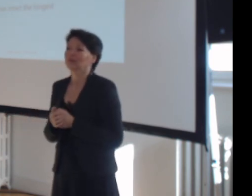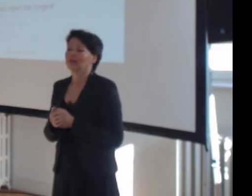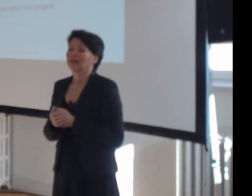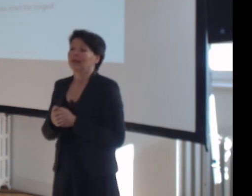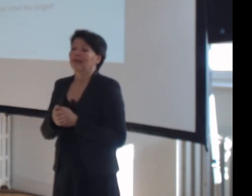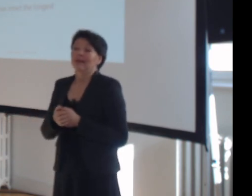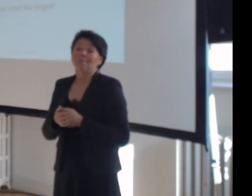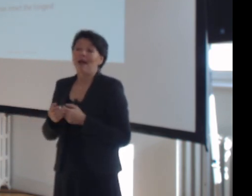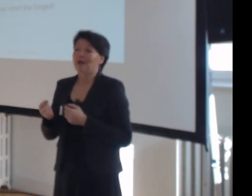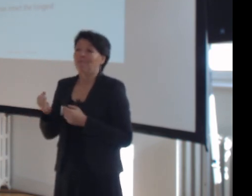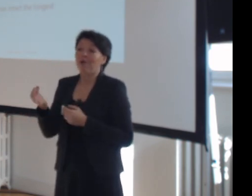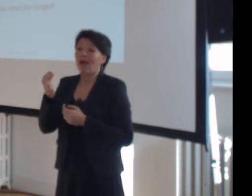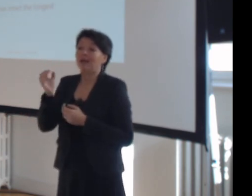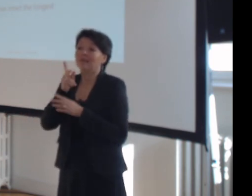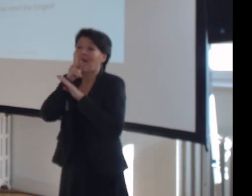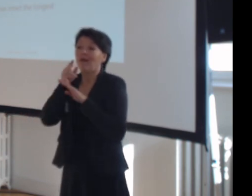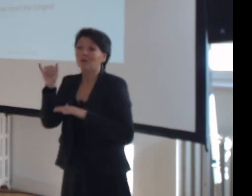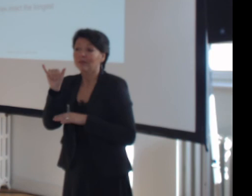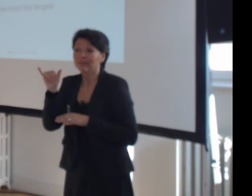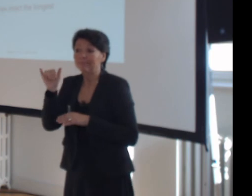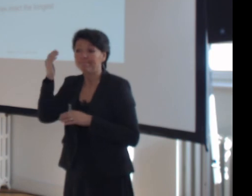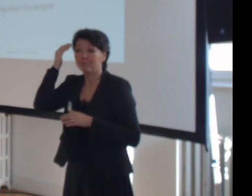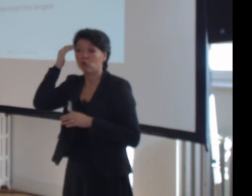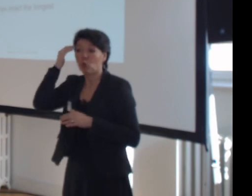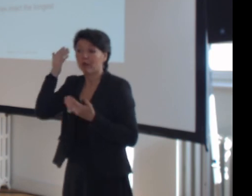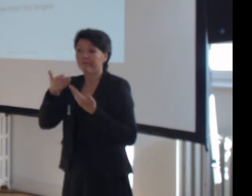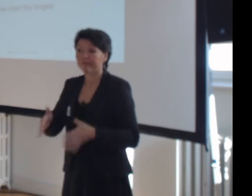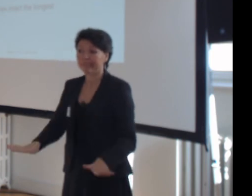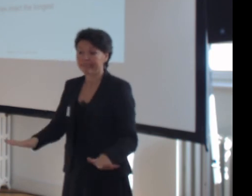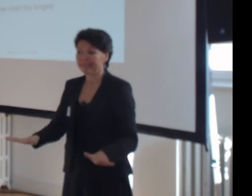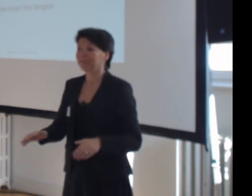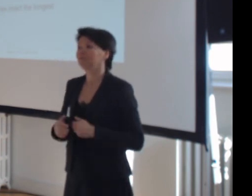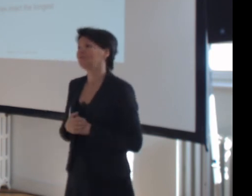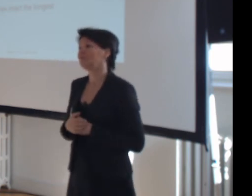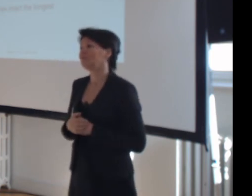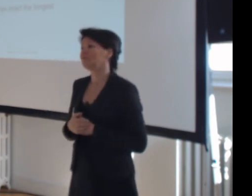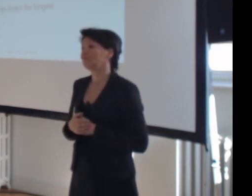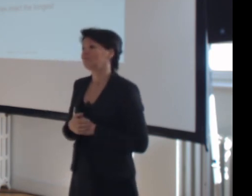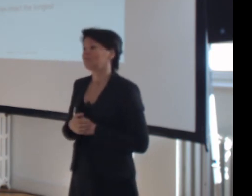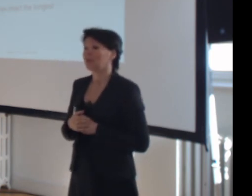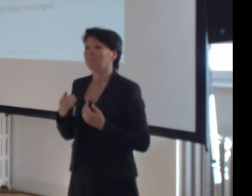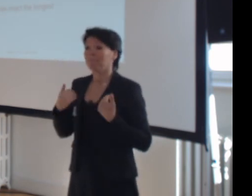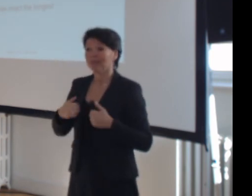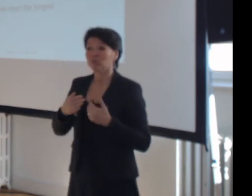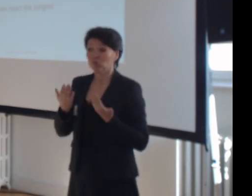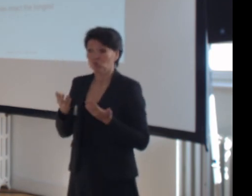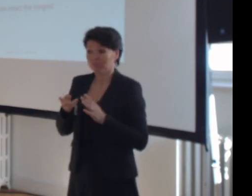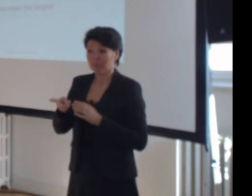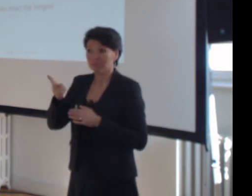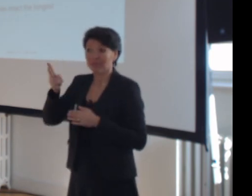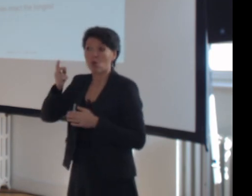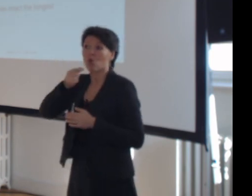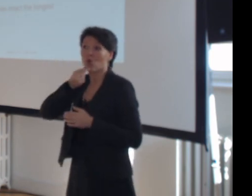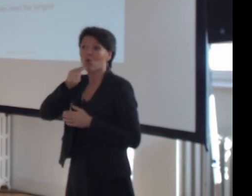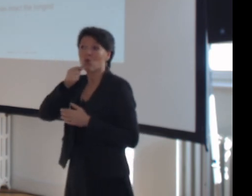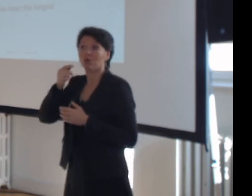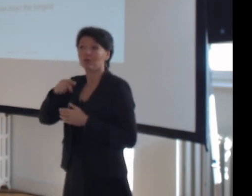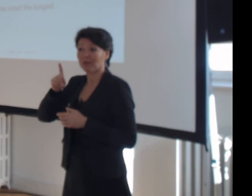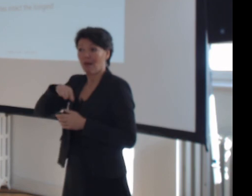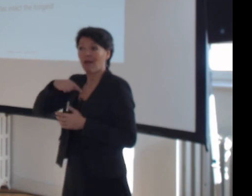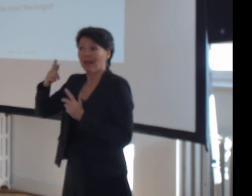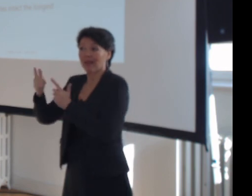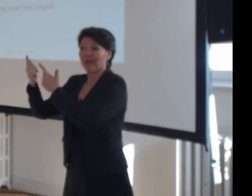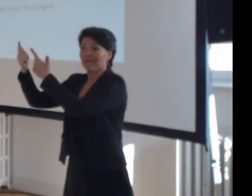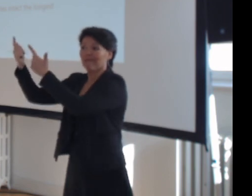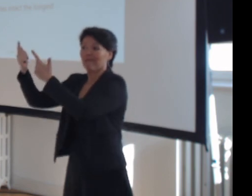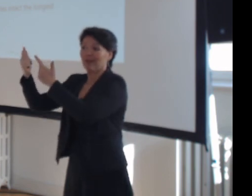loss. Now, as we all live longer, the prevalence of dementia worldwide will also